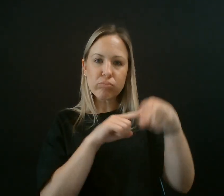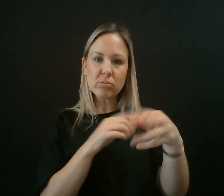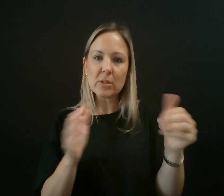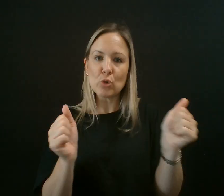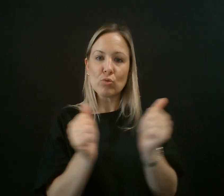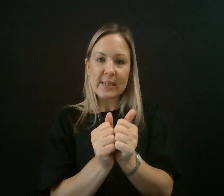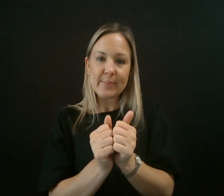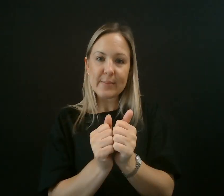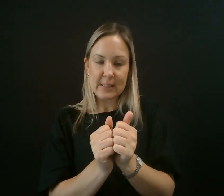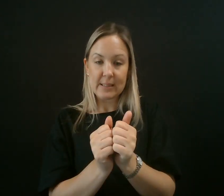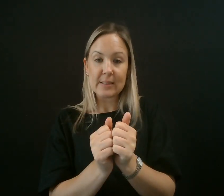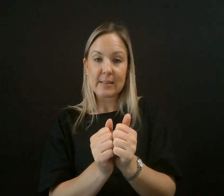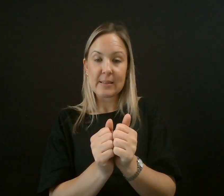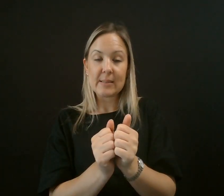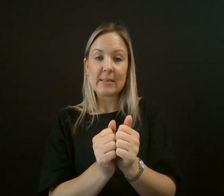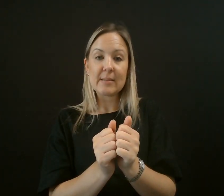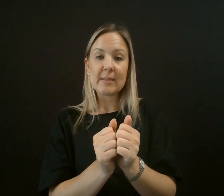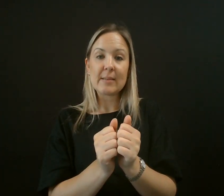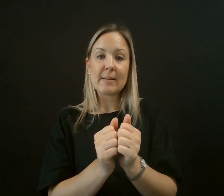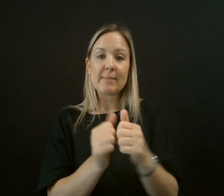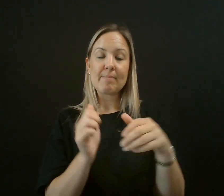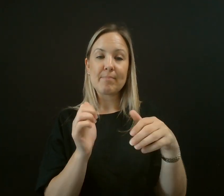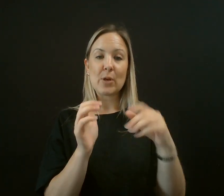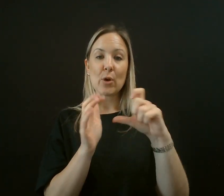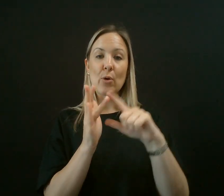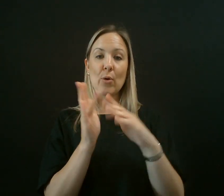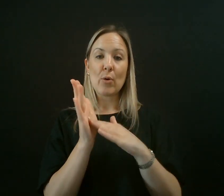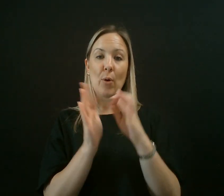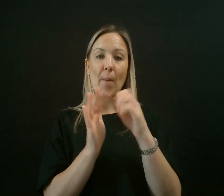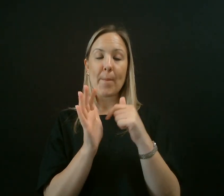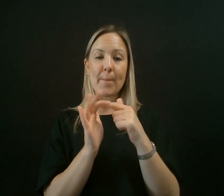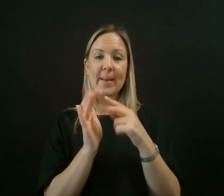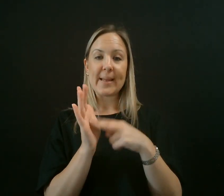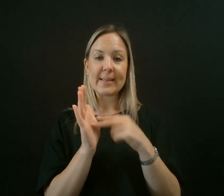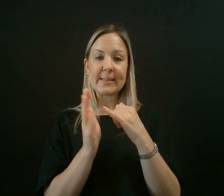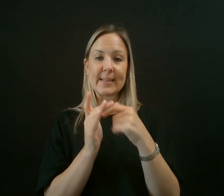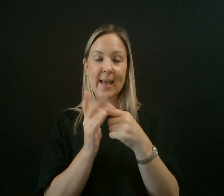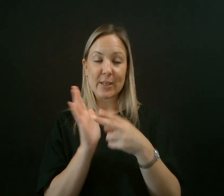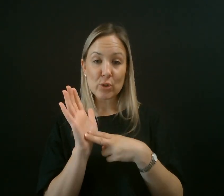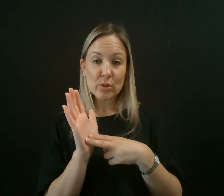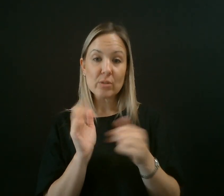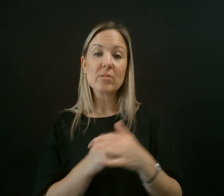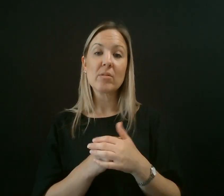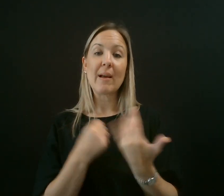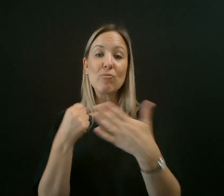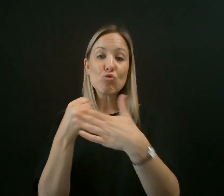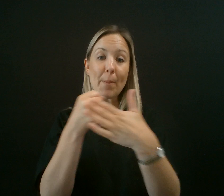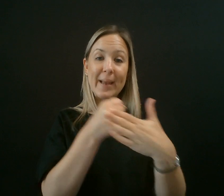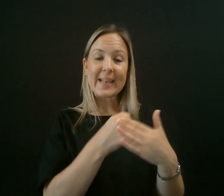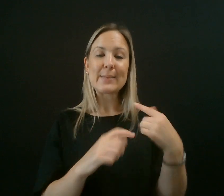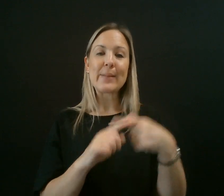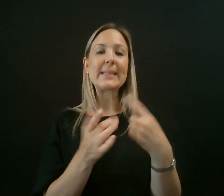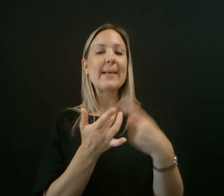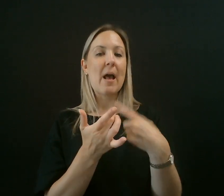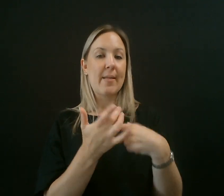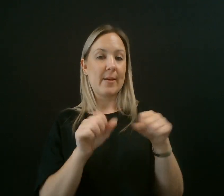agreements, compensation, repairs, and other breaches of